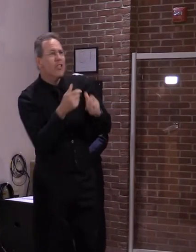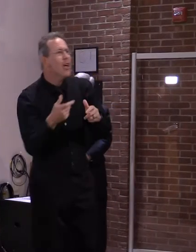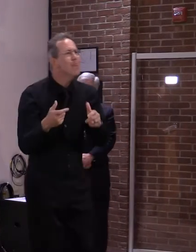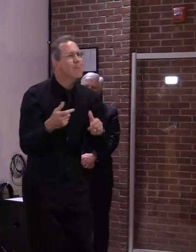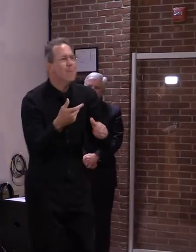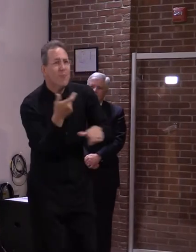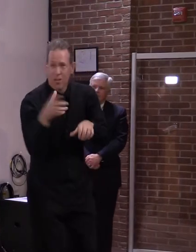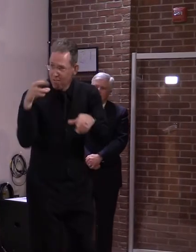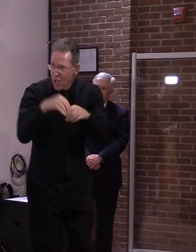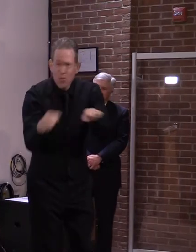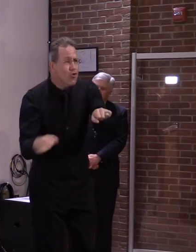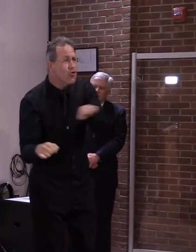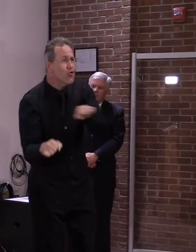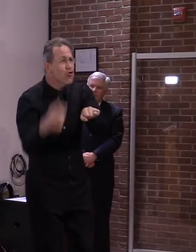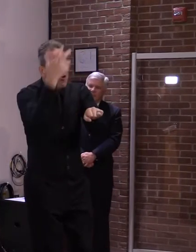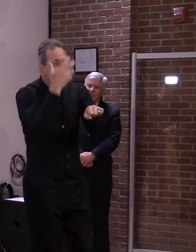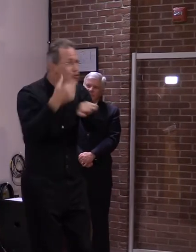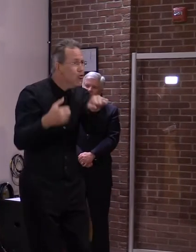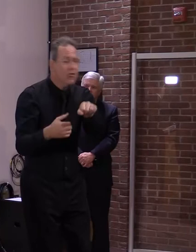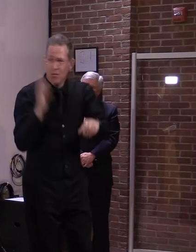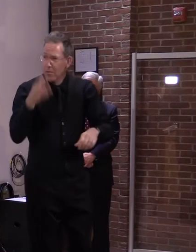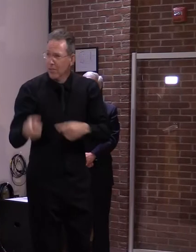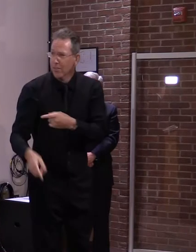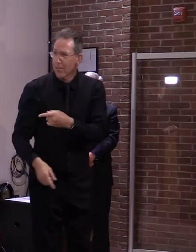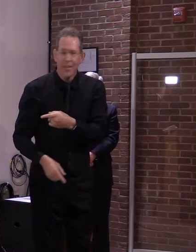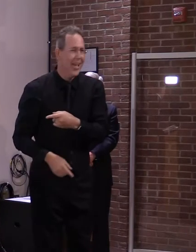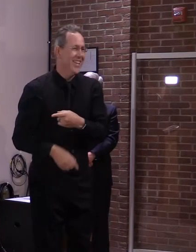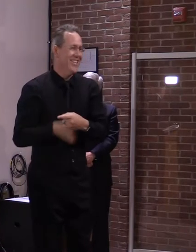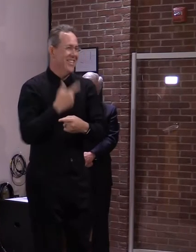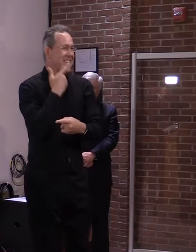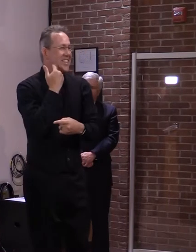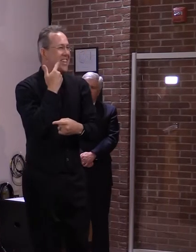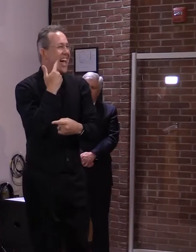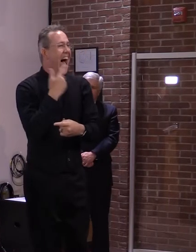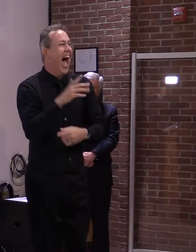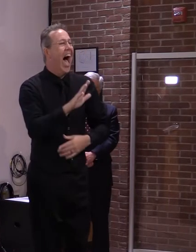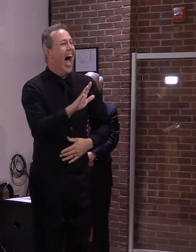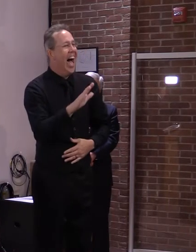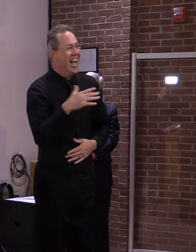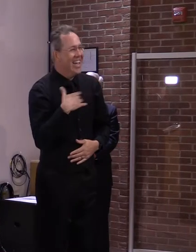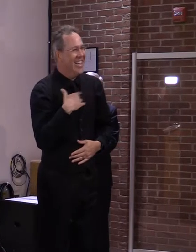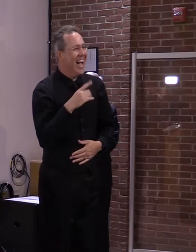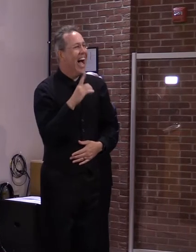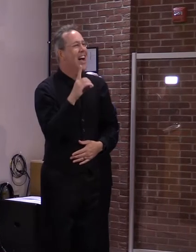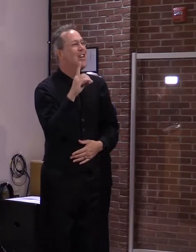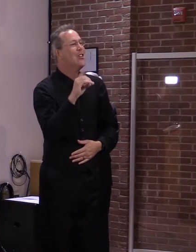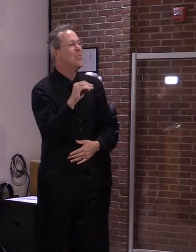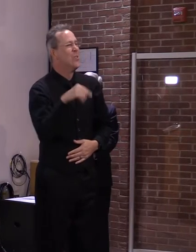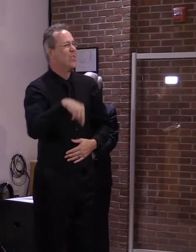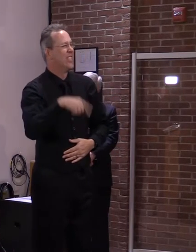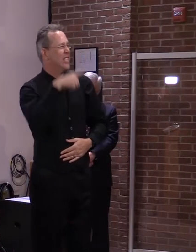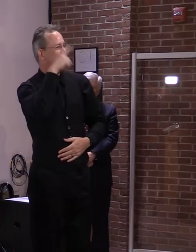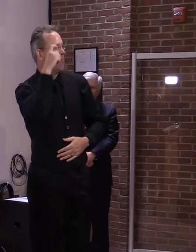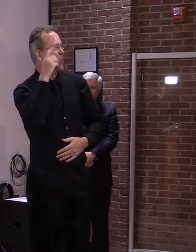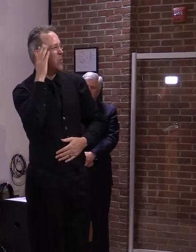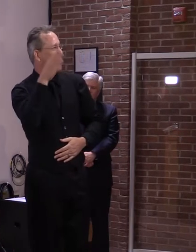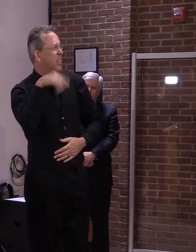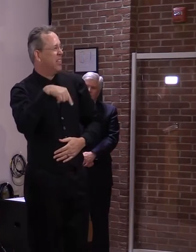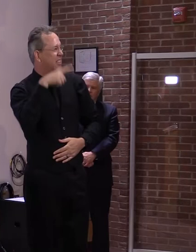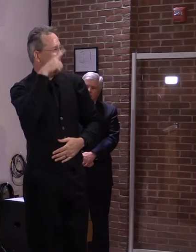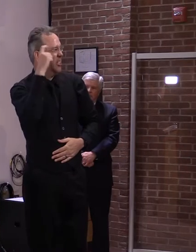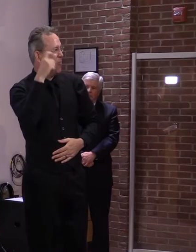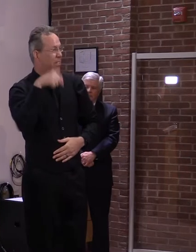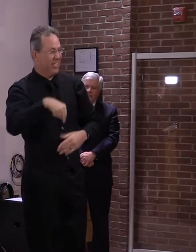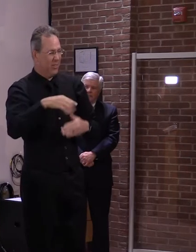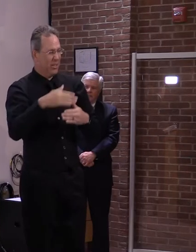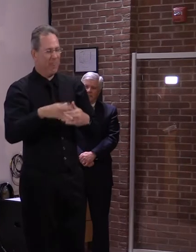I do have plans at some point in time to get behind the wheel and do a few races this summer, but this weekend won't be one of them.